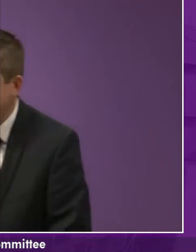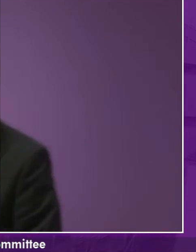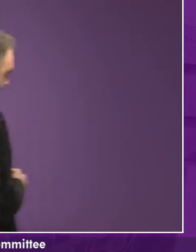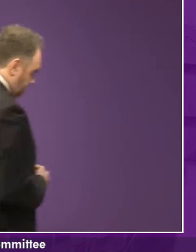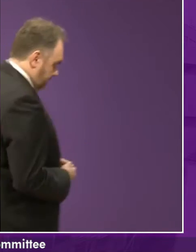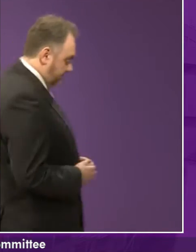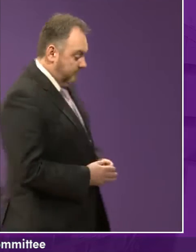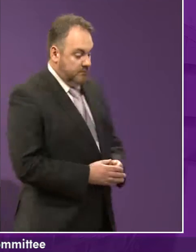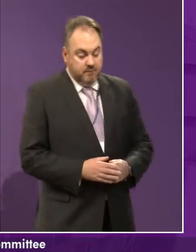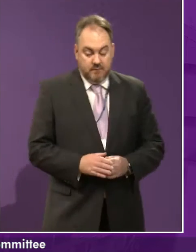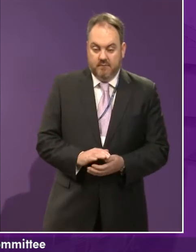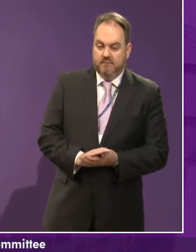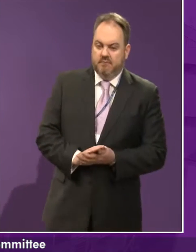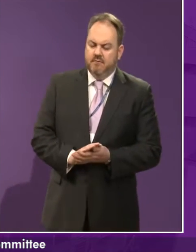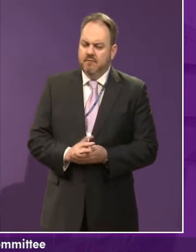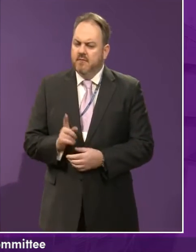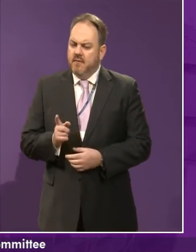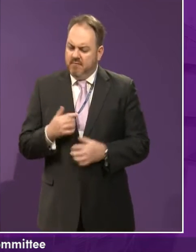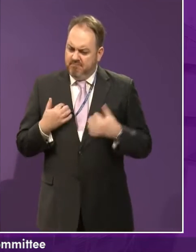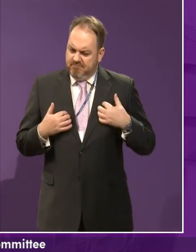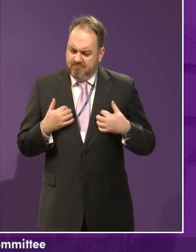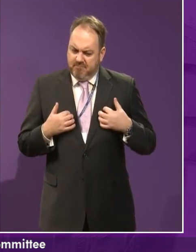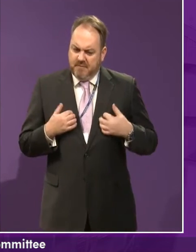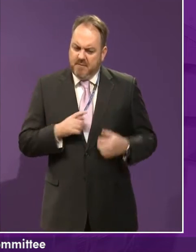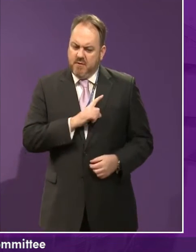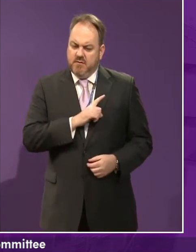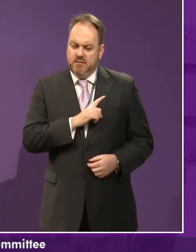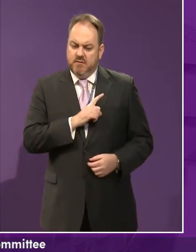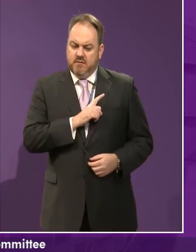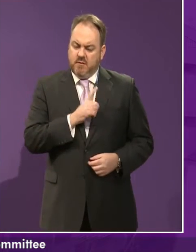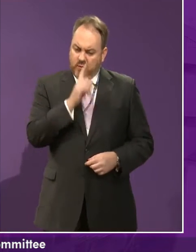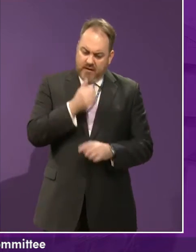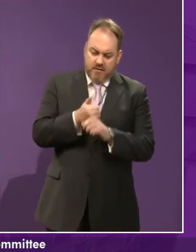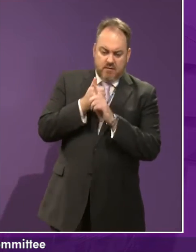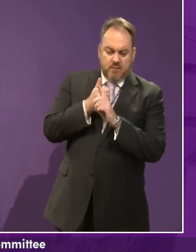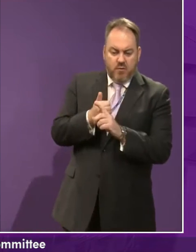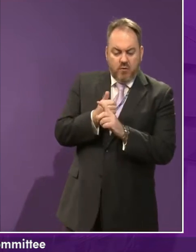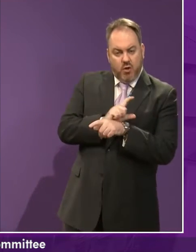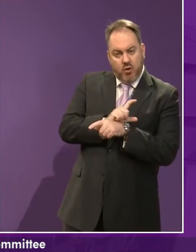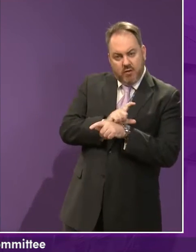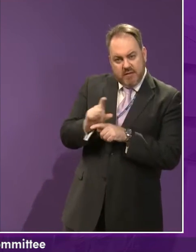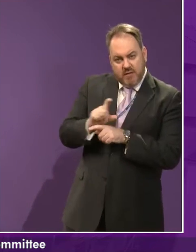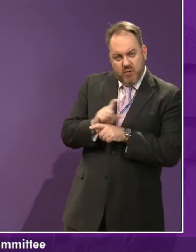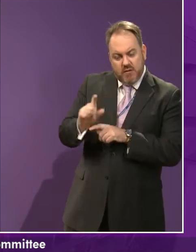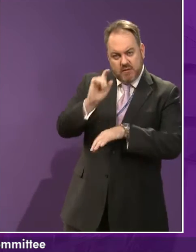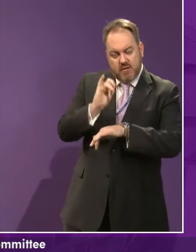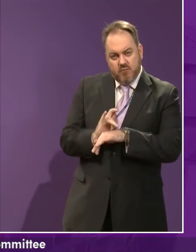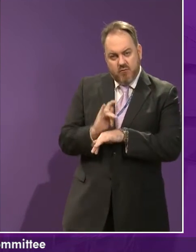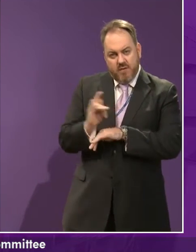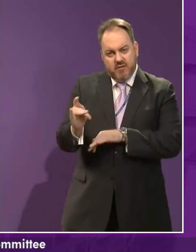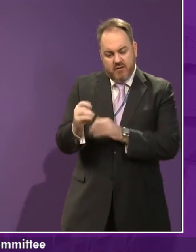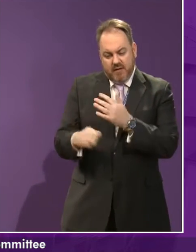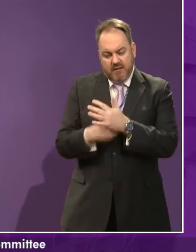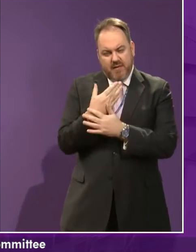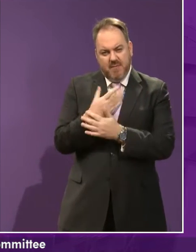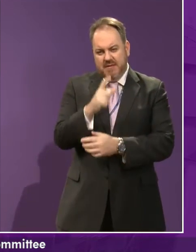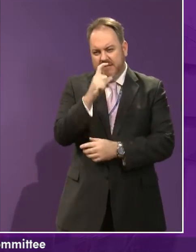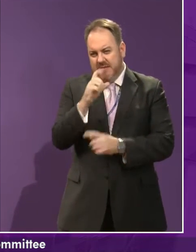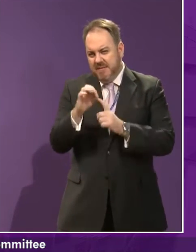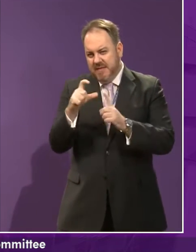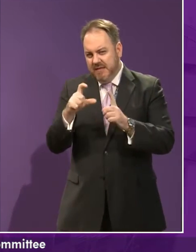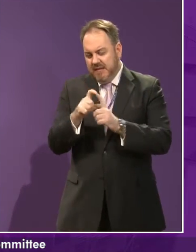varied. Varied, yes. Is there any moves as far as CPD for academic staff to make some of this